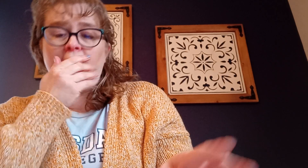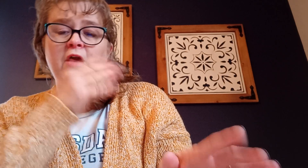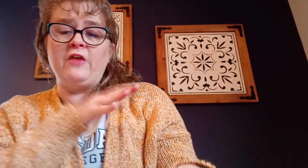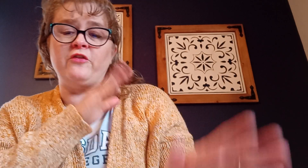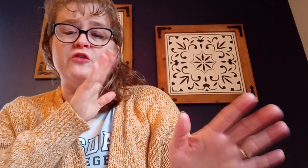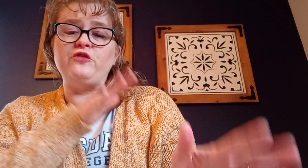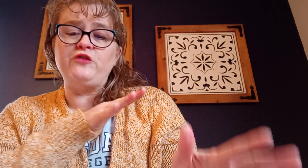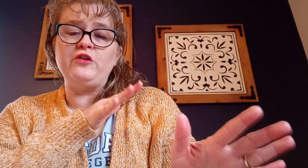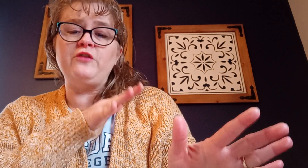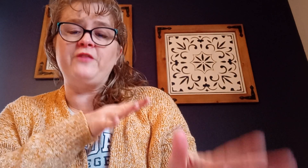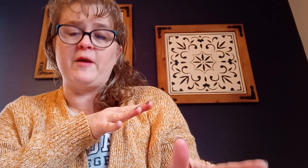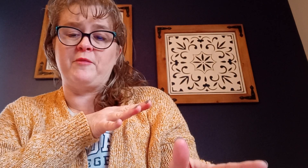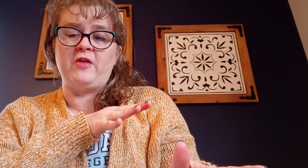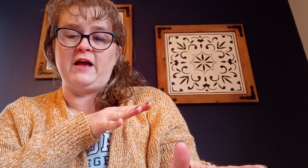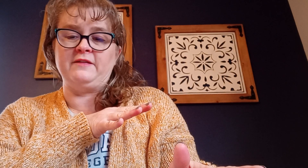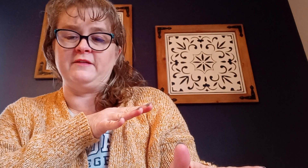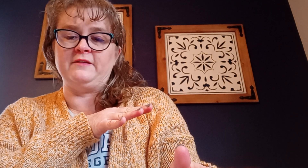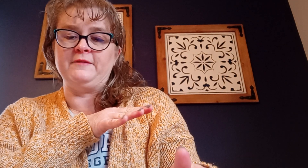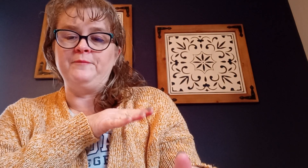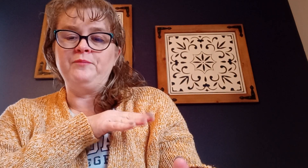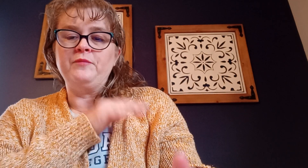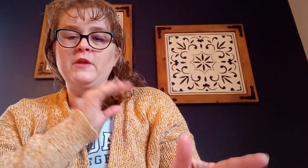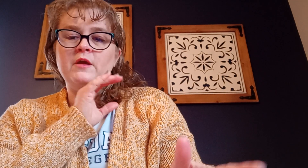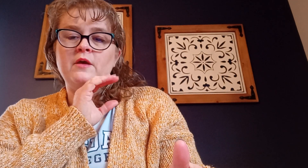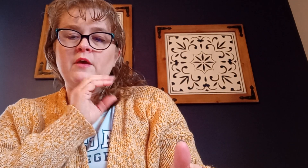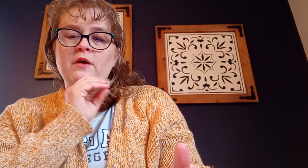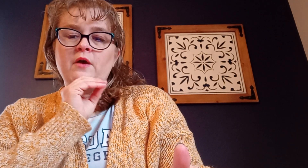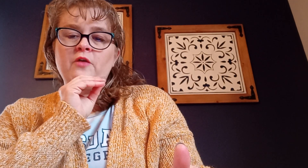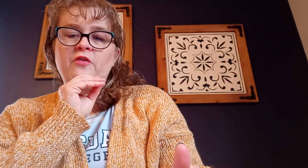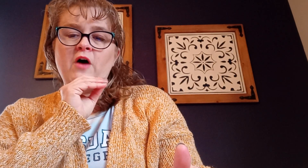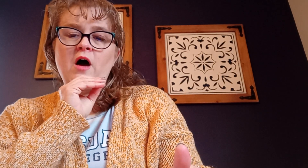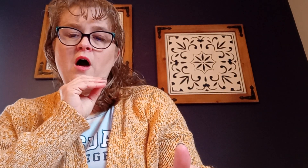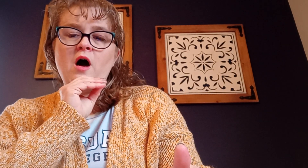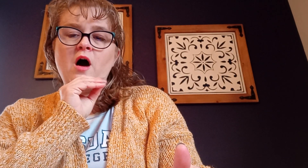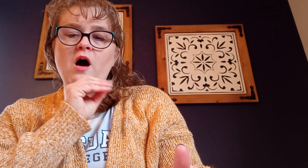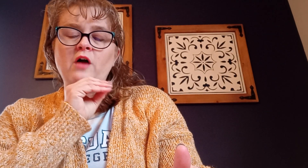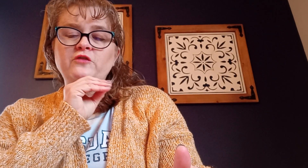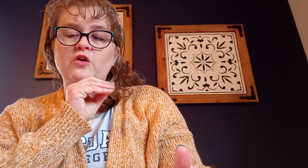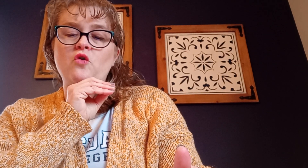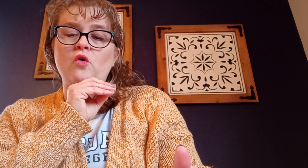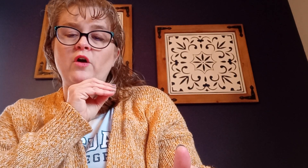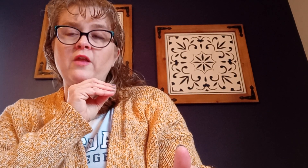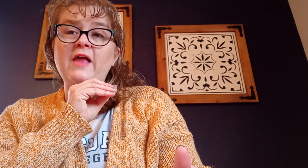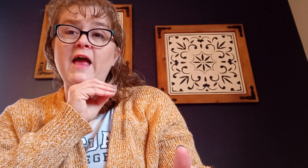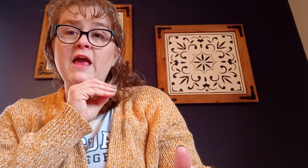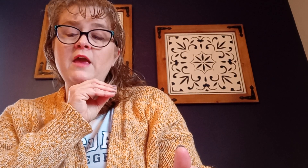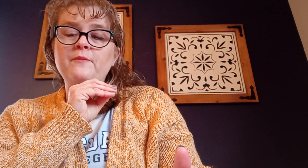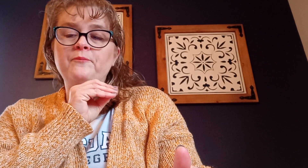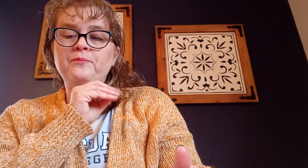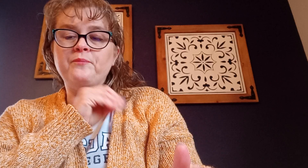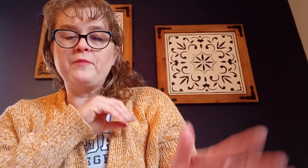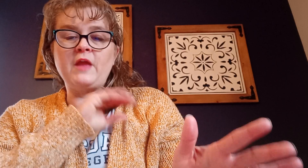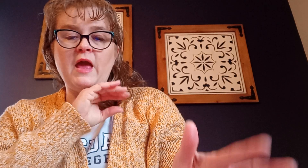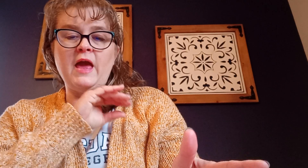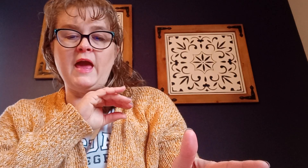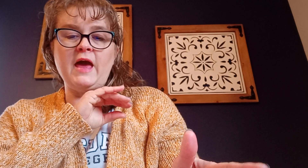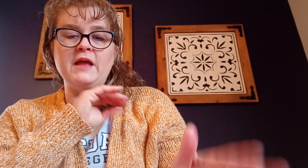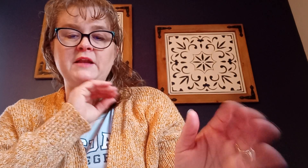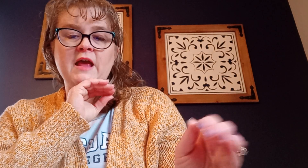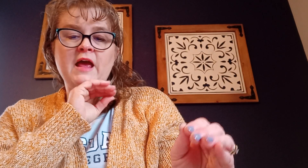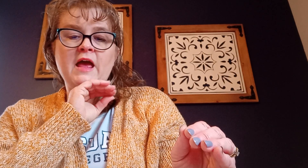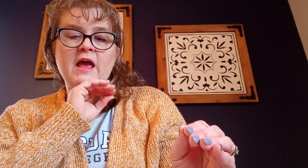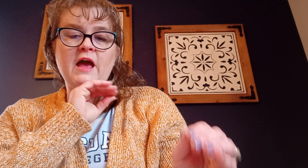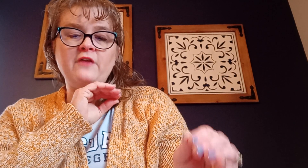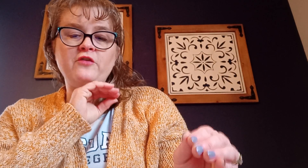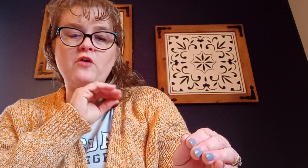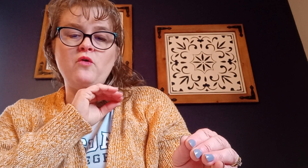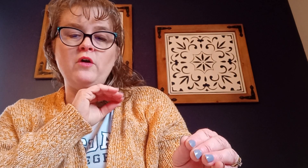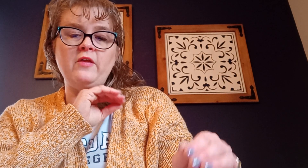Okay, so there's two subclasses. The Octocorale and